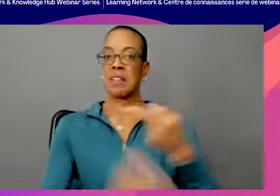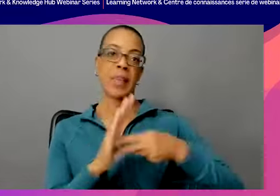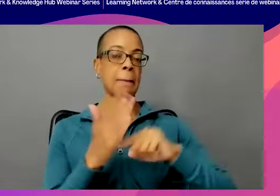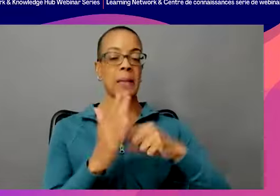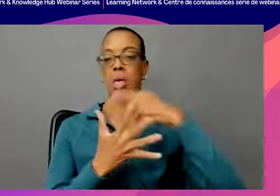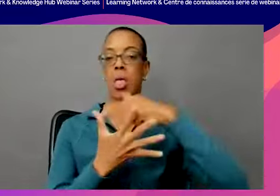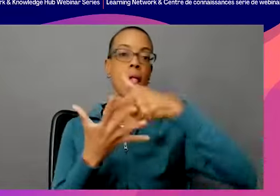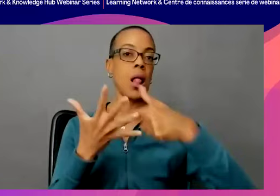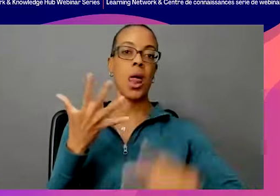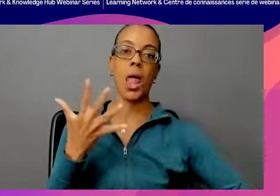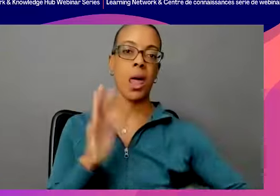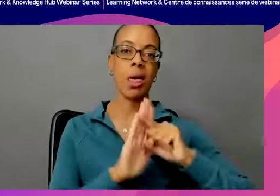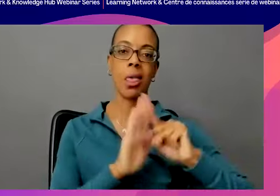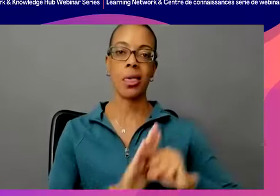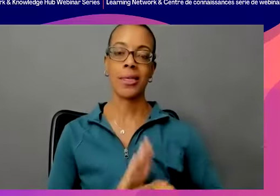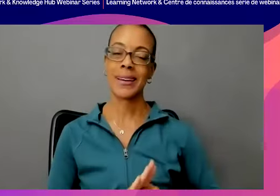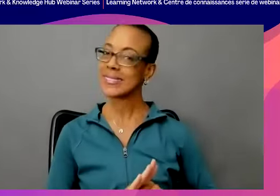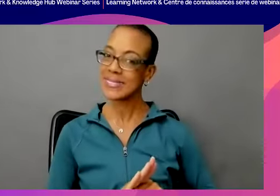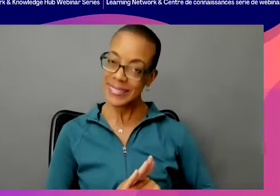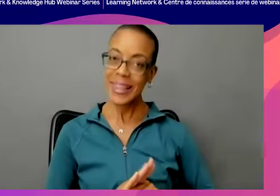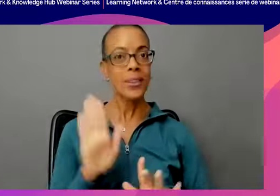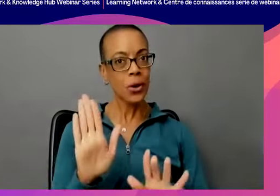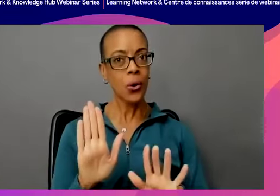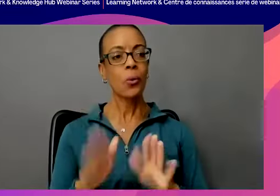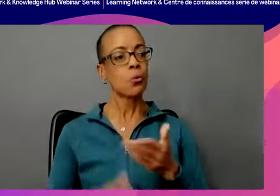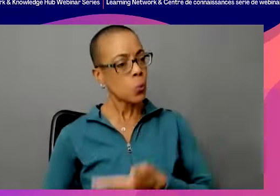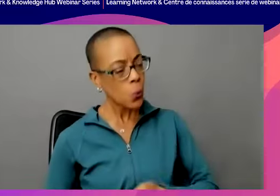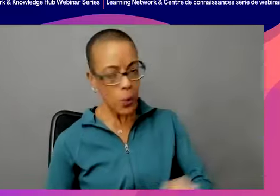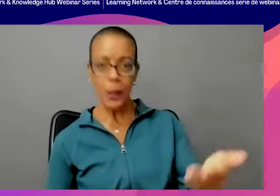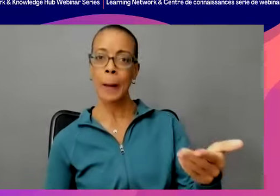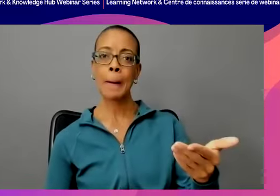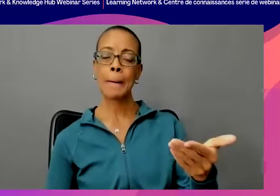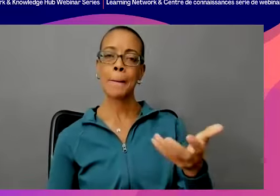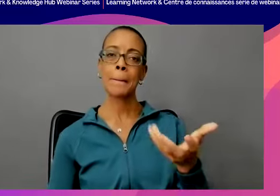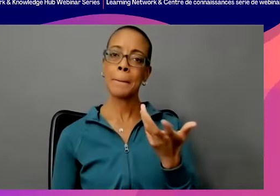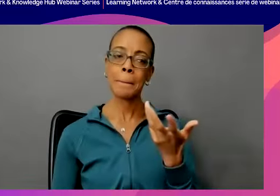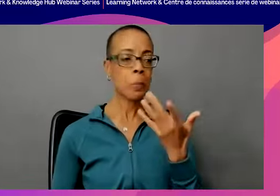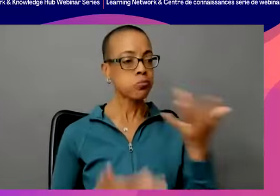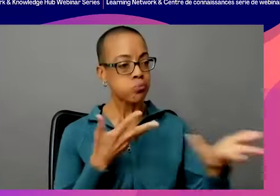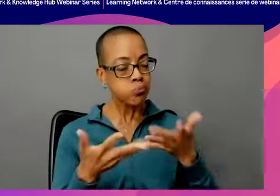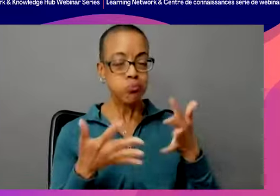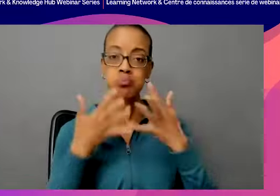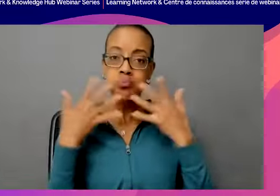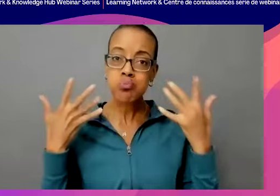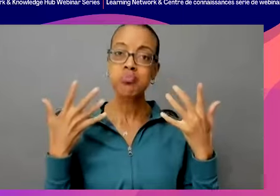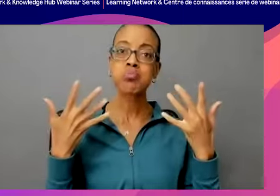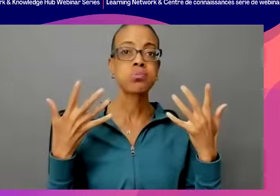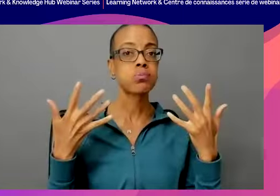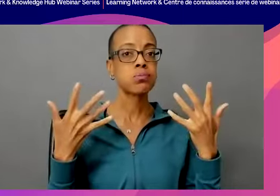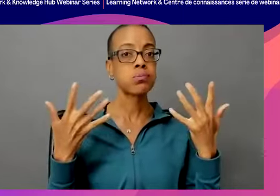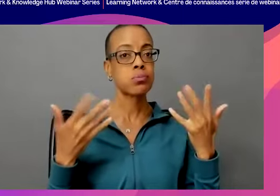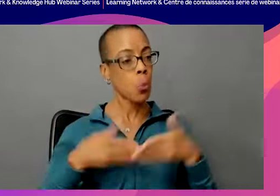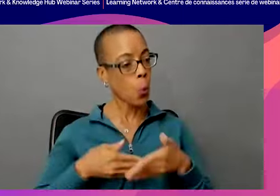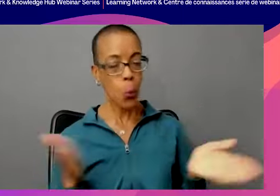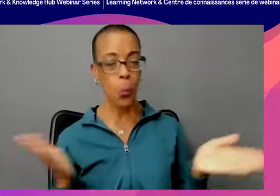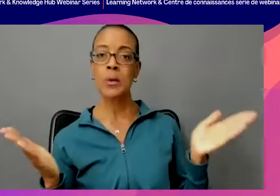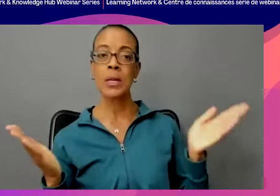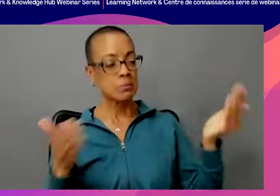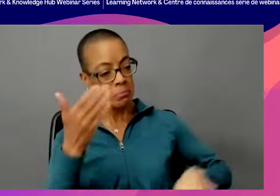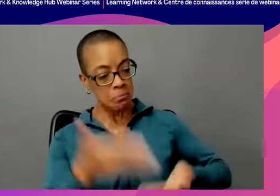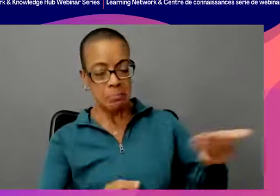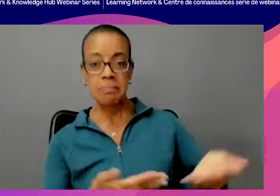to be sure to give her a warm welcome and approach her in an open manner